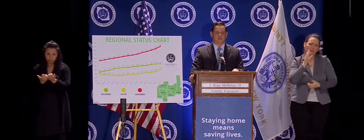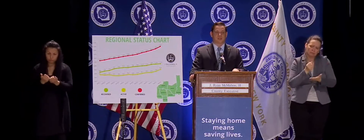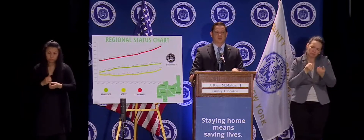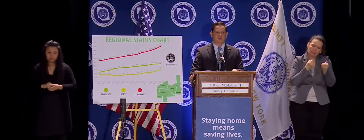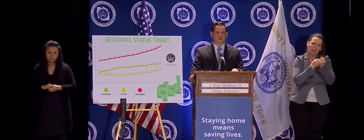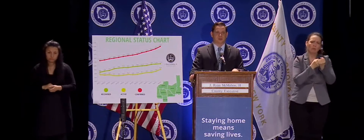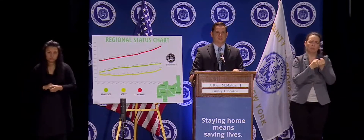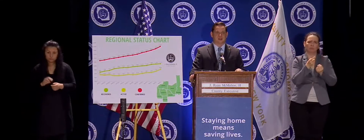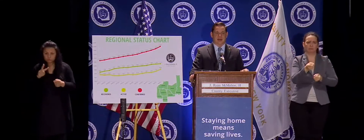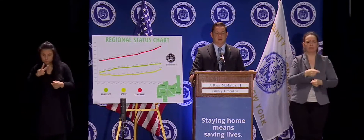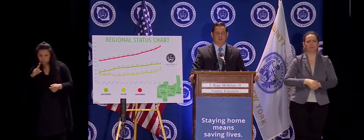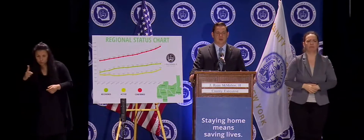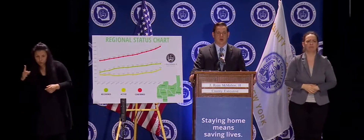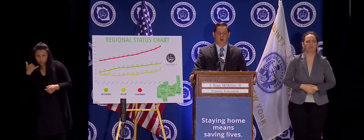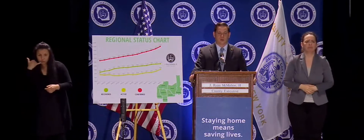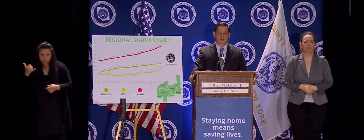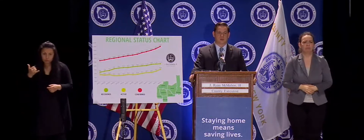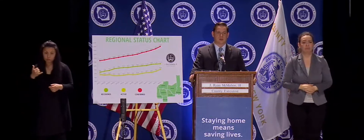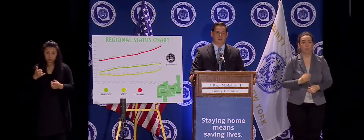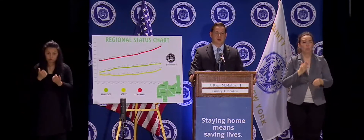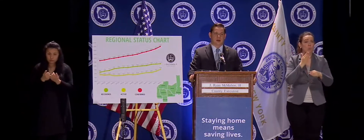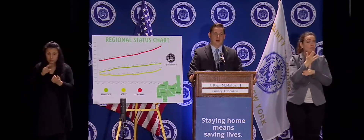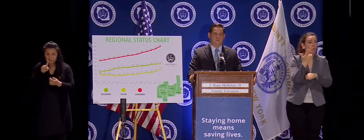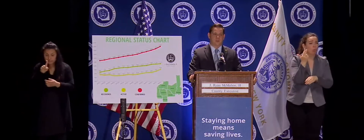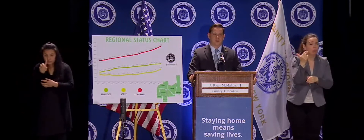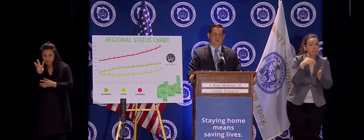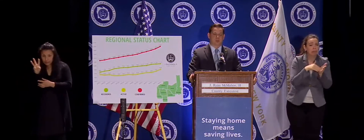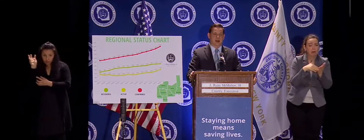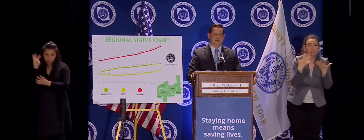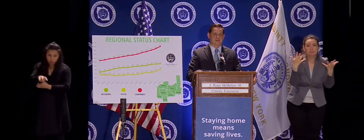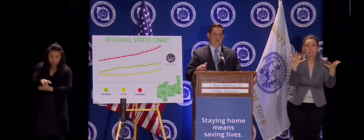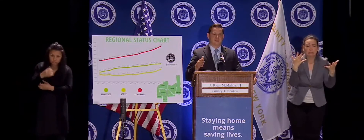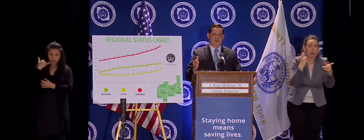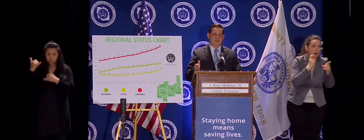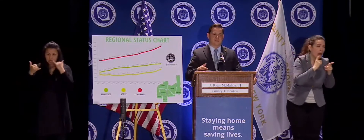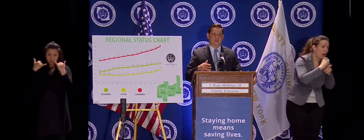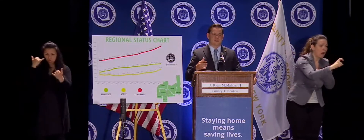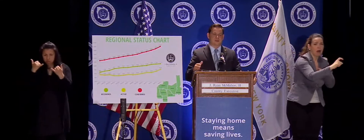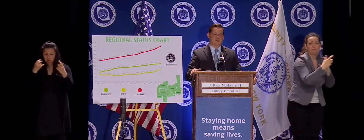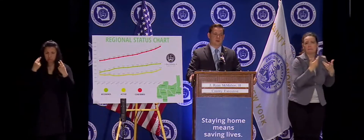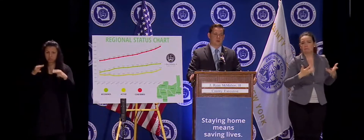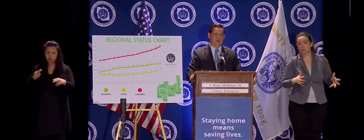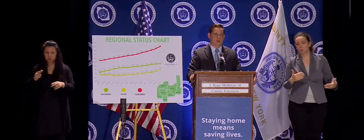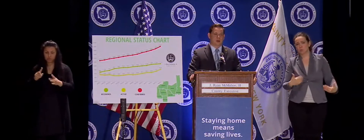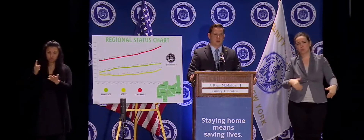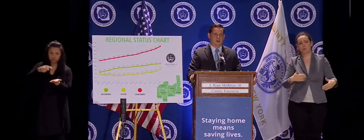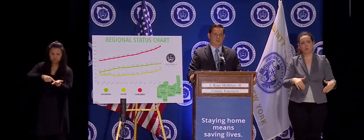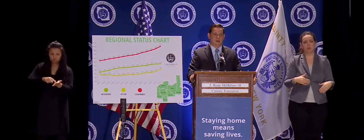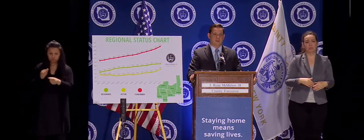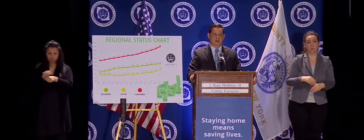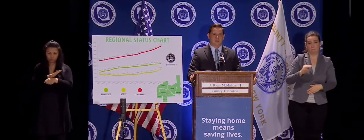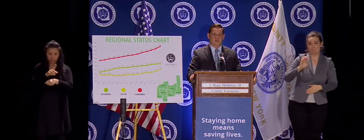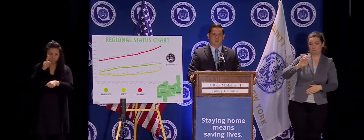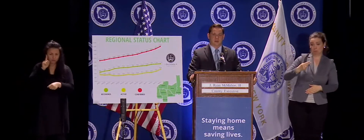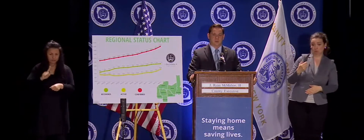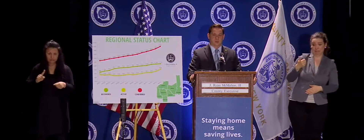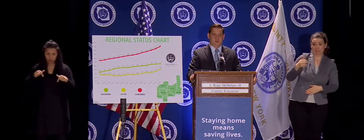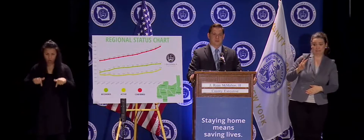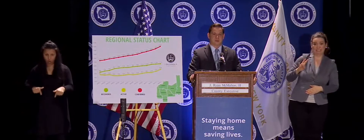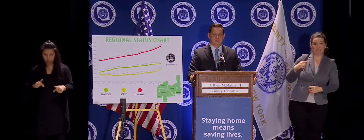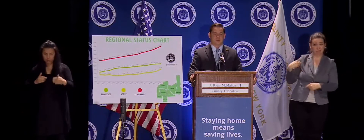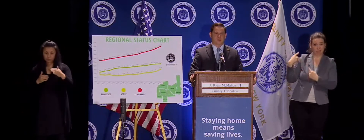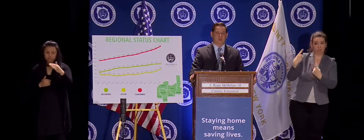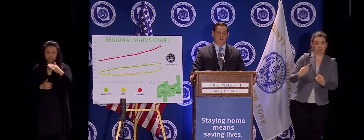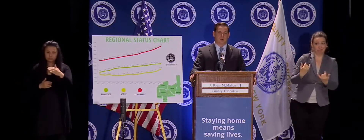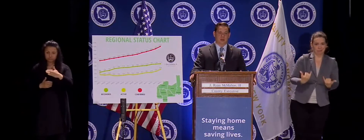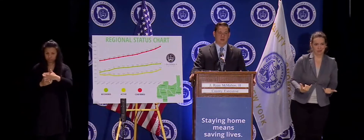211 has received over 13,000 calls in this process since March 17th. So many of your neighbors are in the